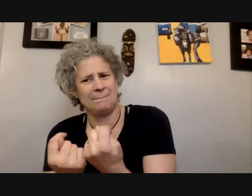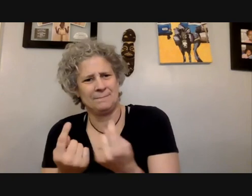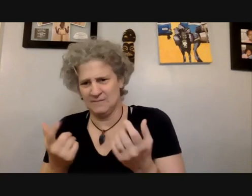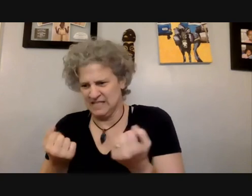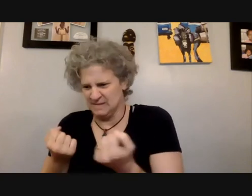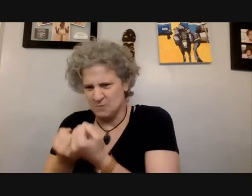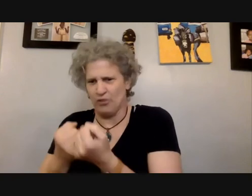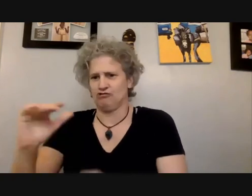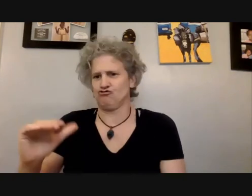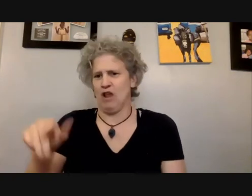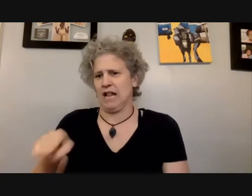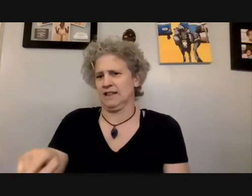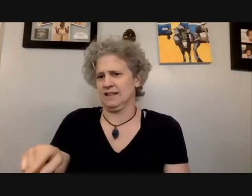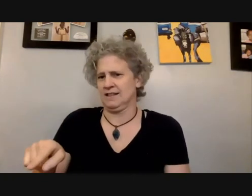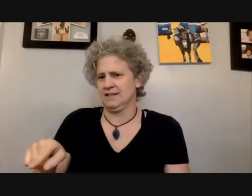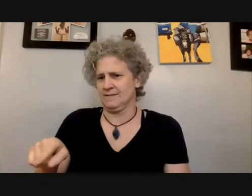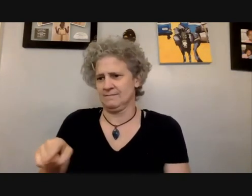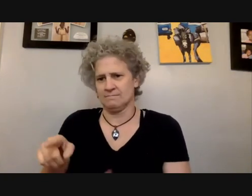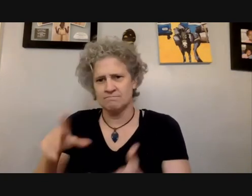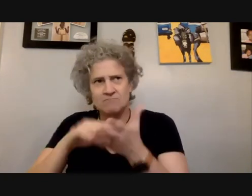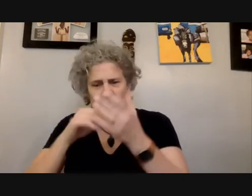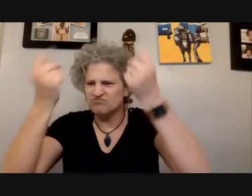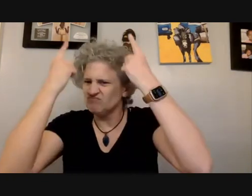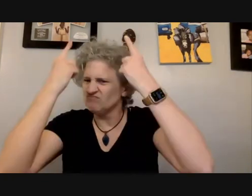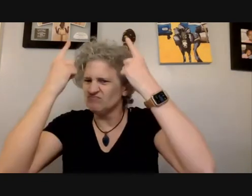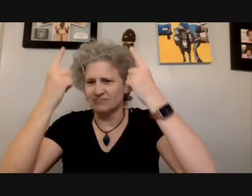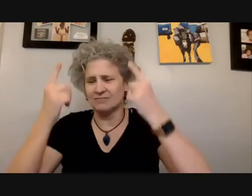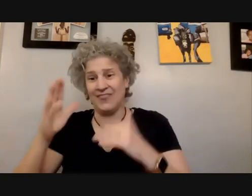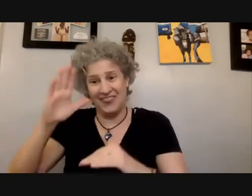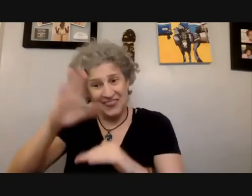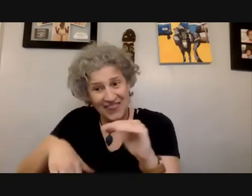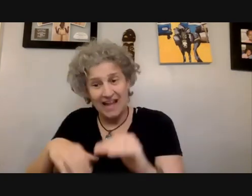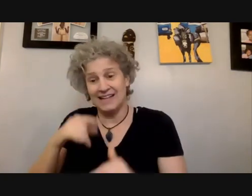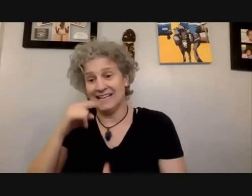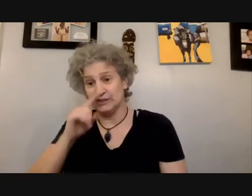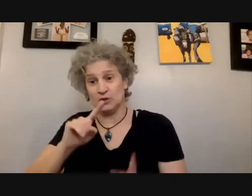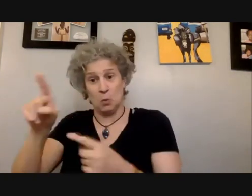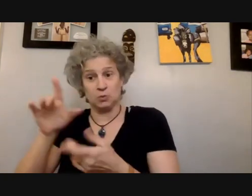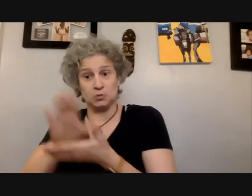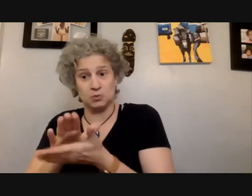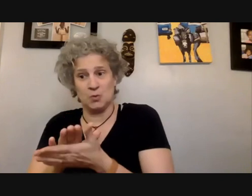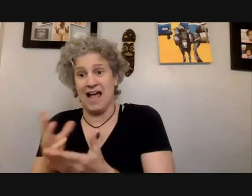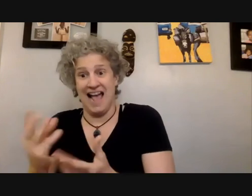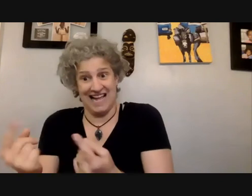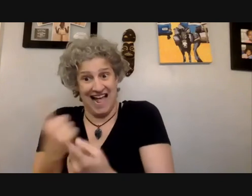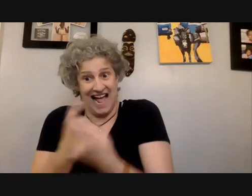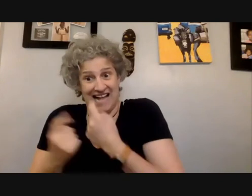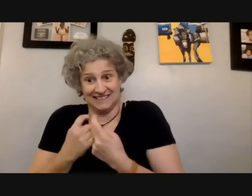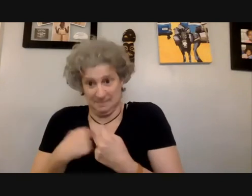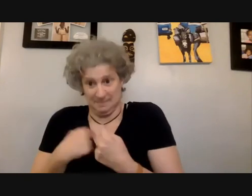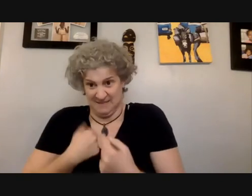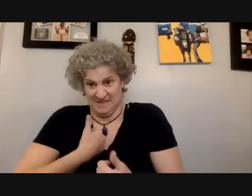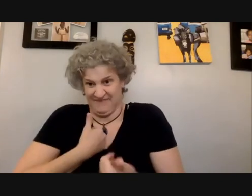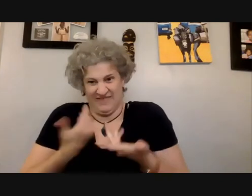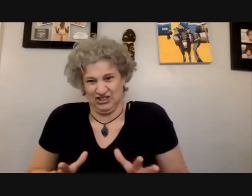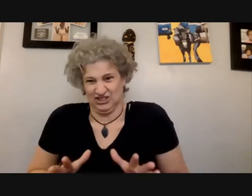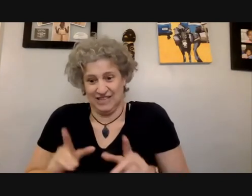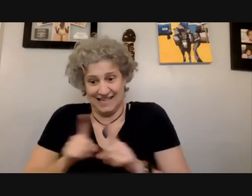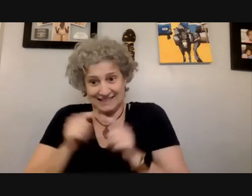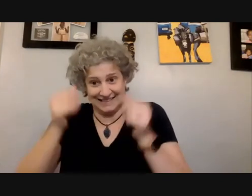look for resources, reach out to deaf adults who can support them and make sure that their child has full access to this